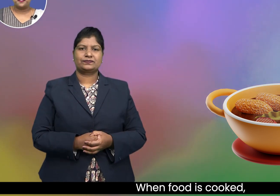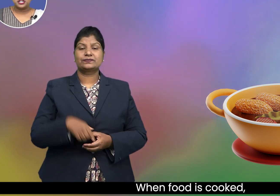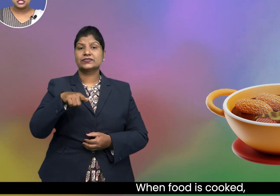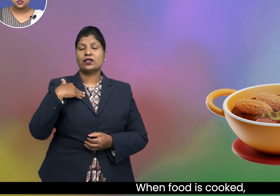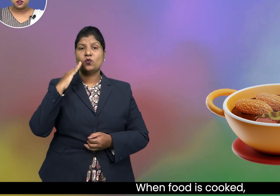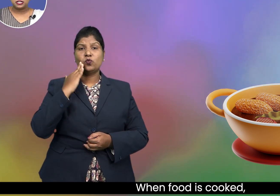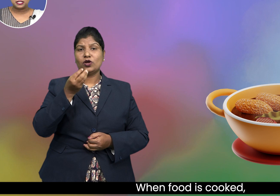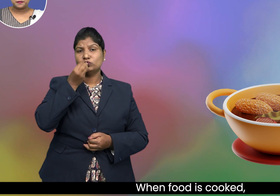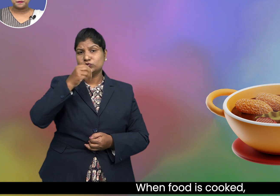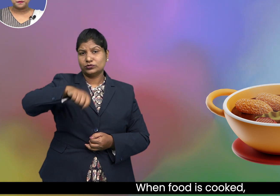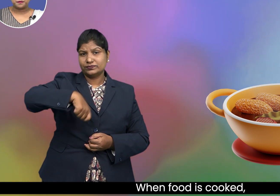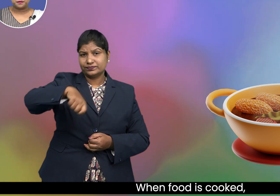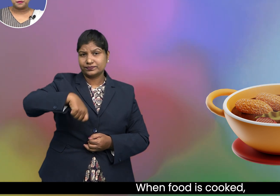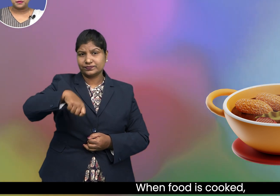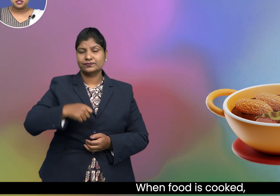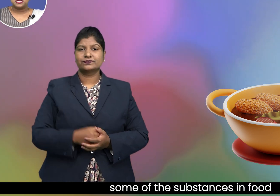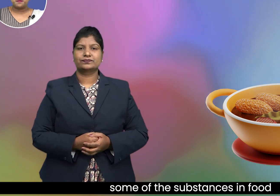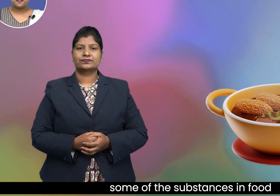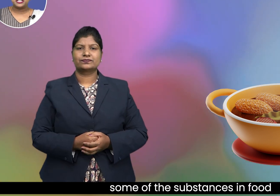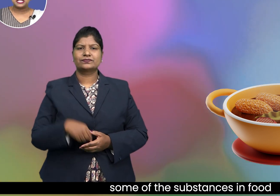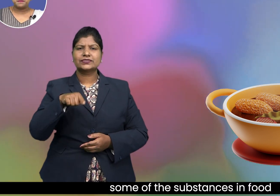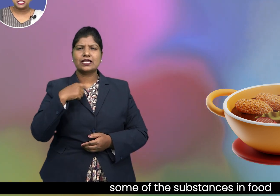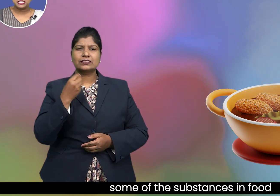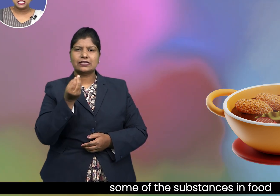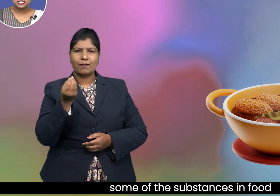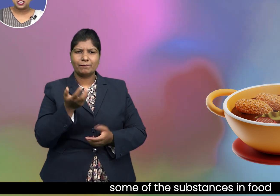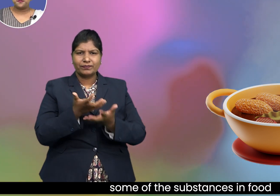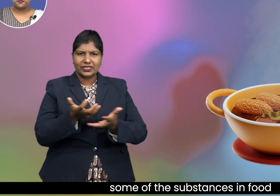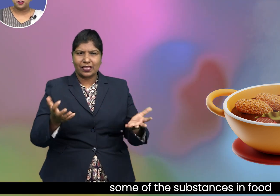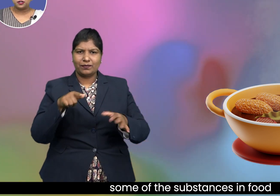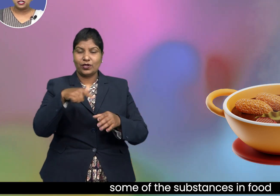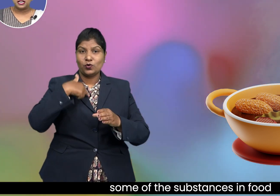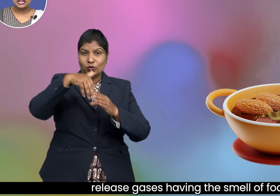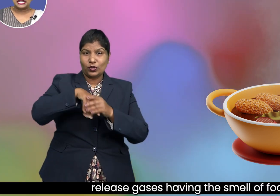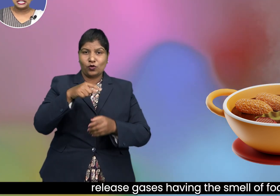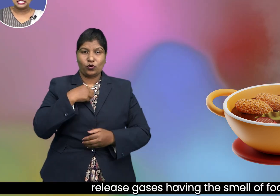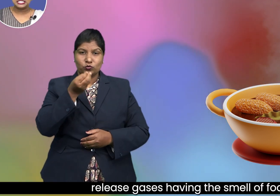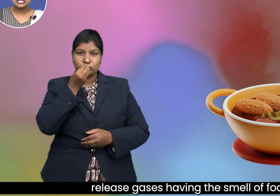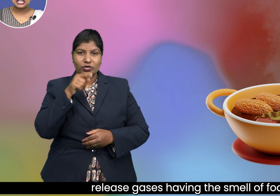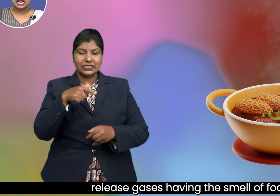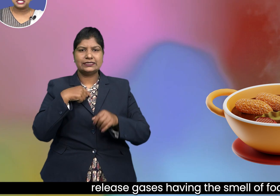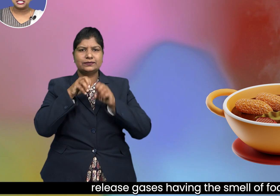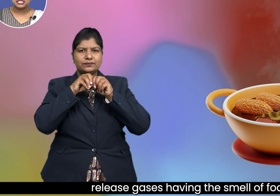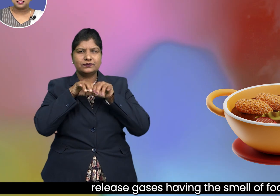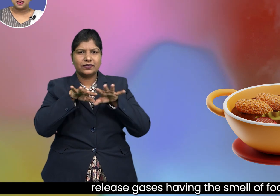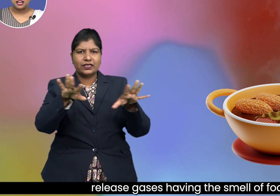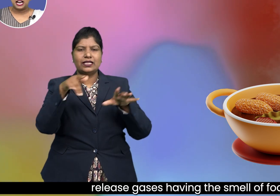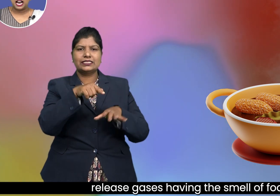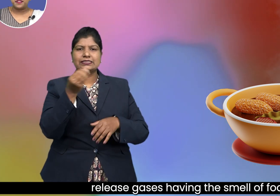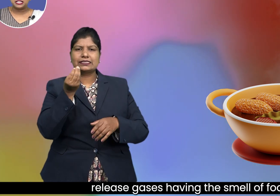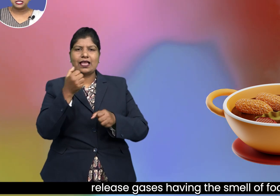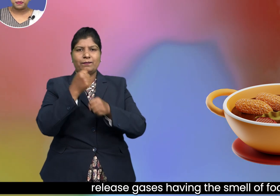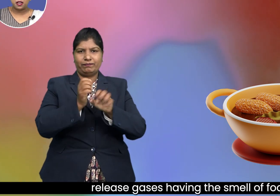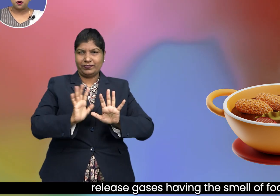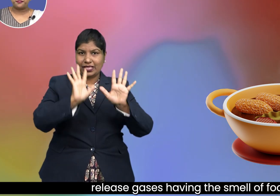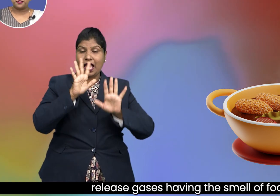When a food is cooked, some of the substances in food releases gases